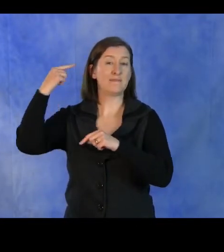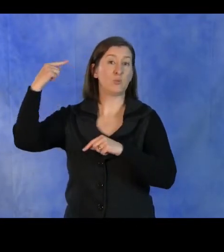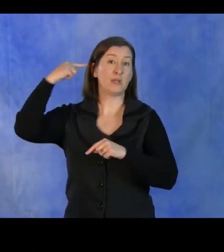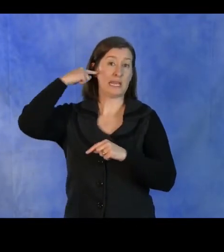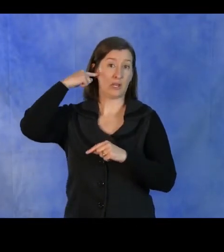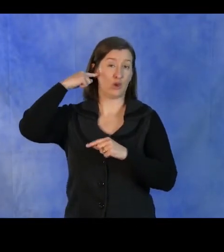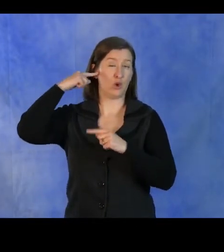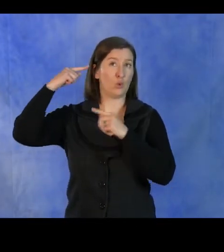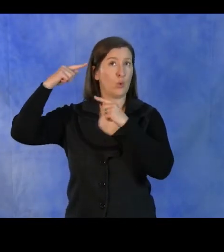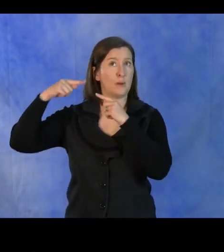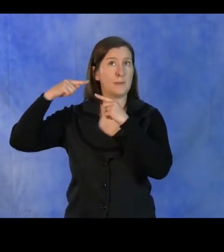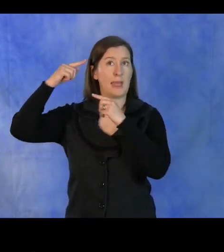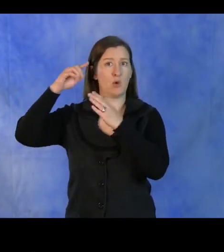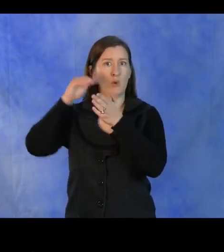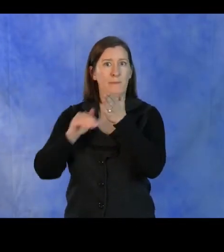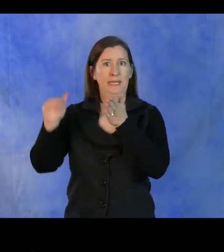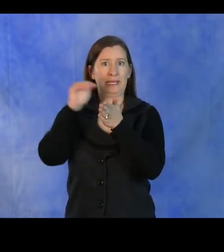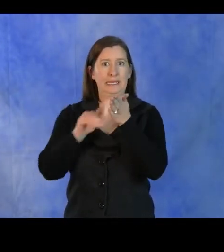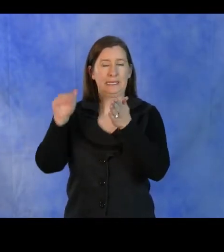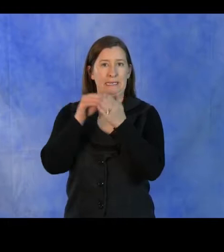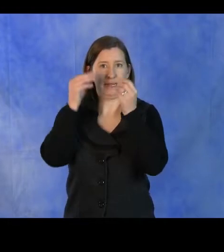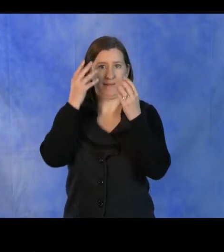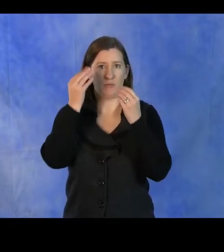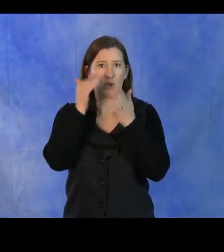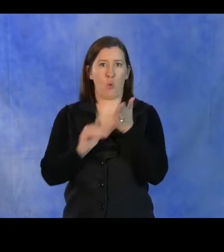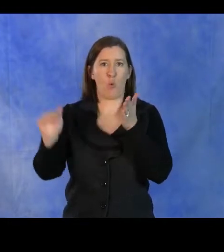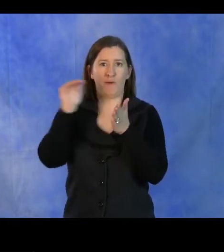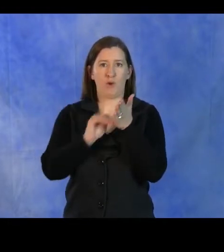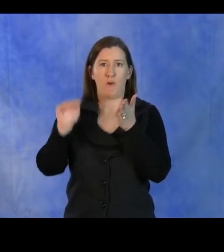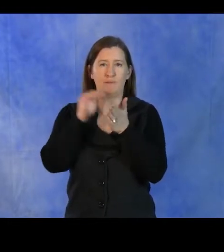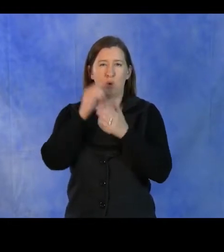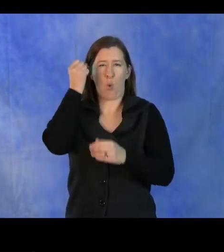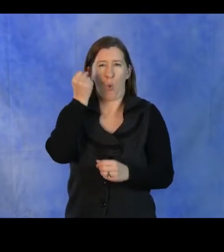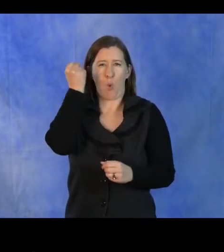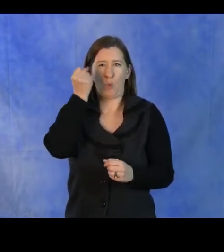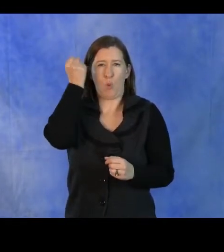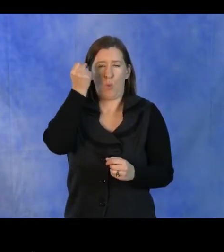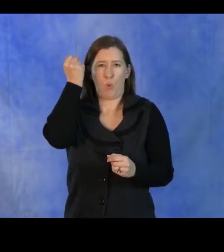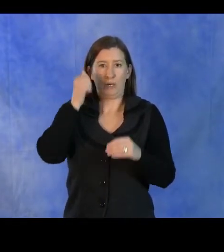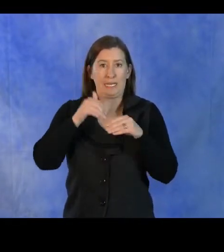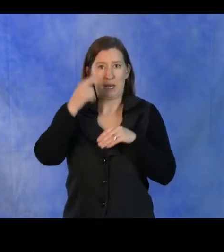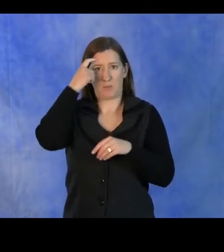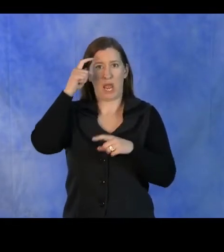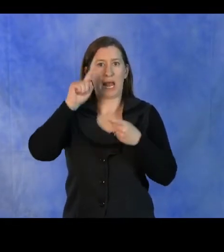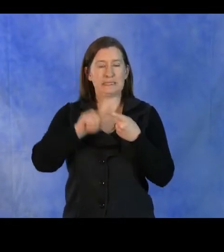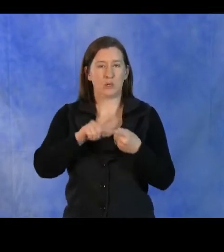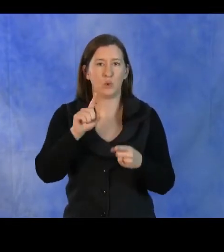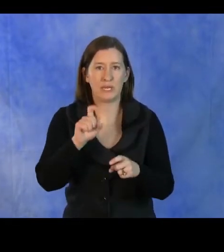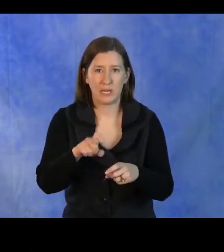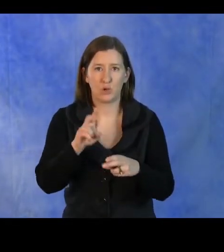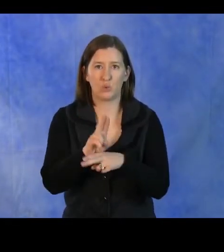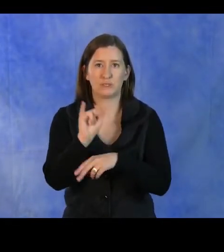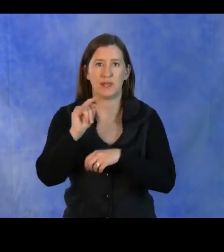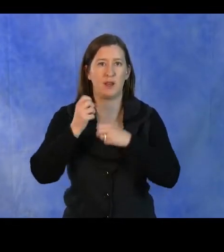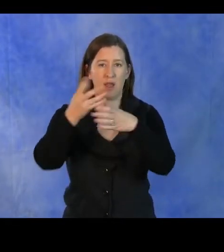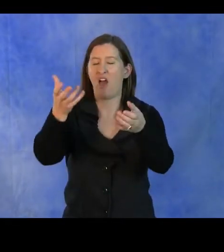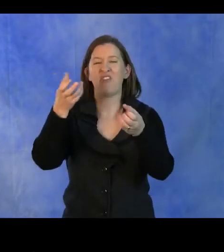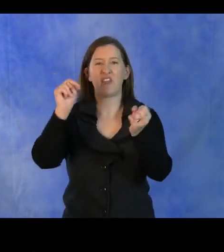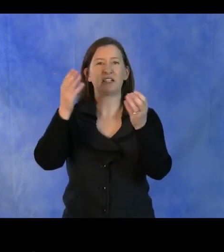So you can use, if you're using hearing, like repeating information over and over again and holding on to